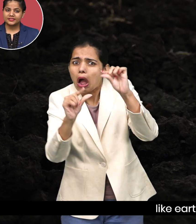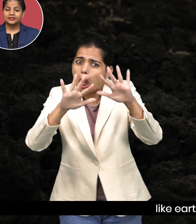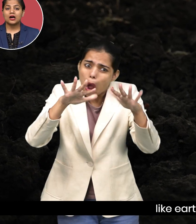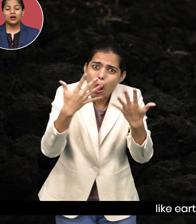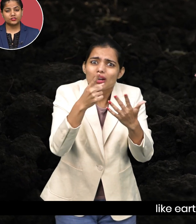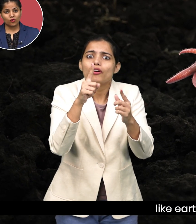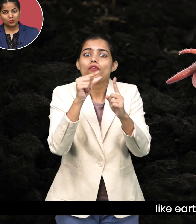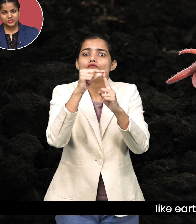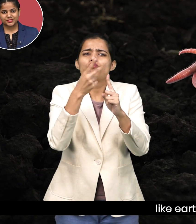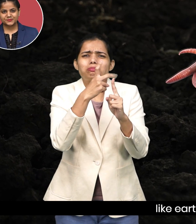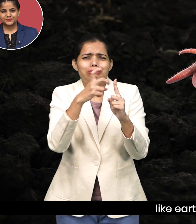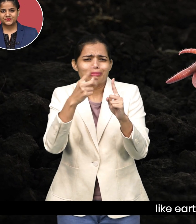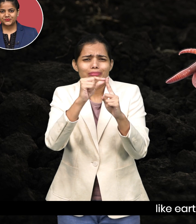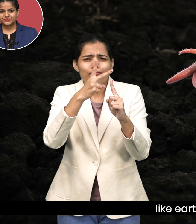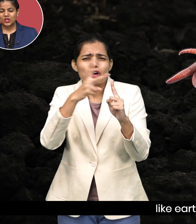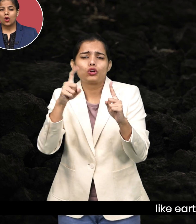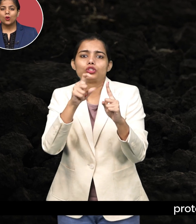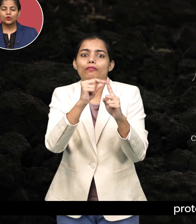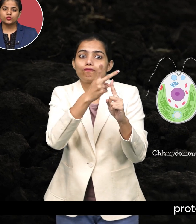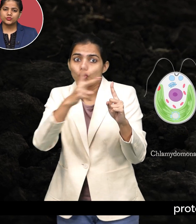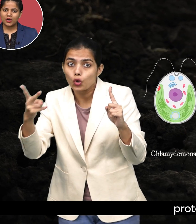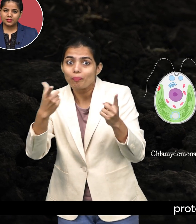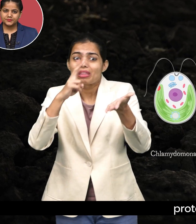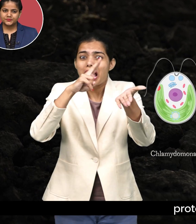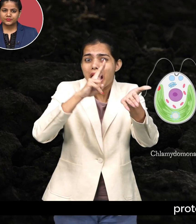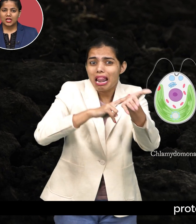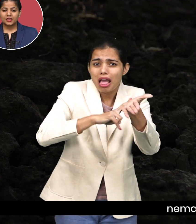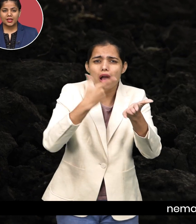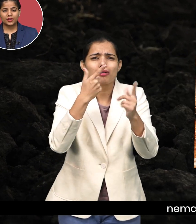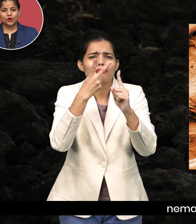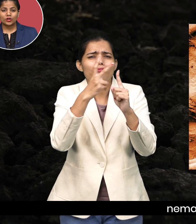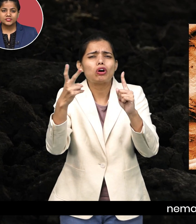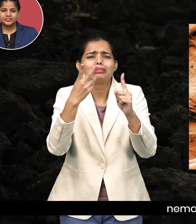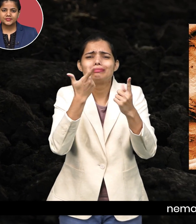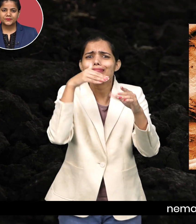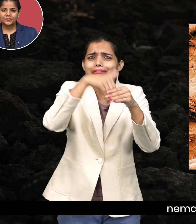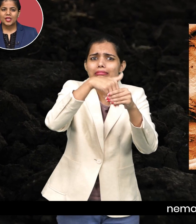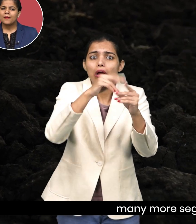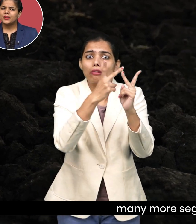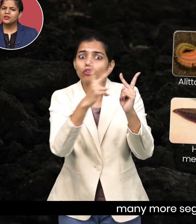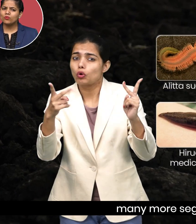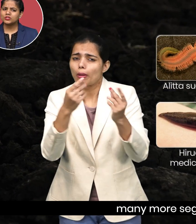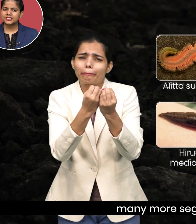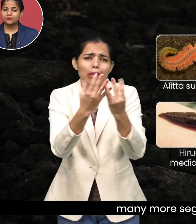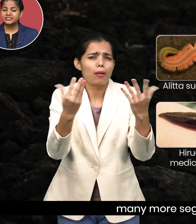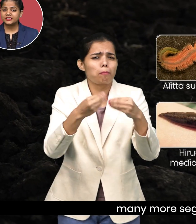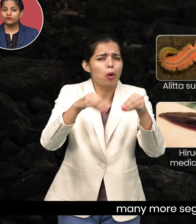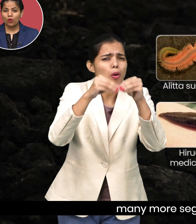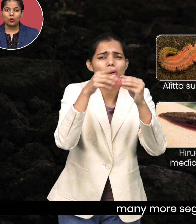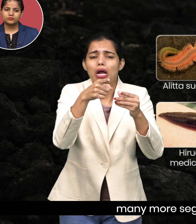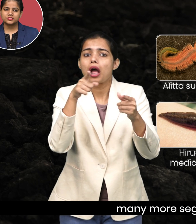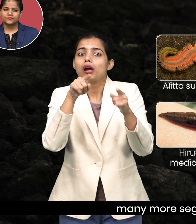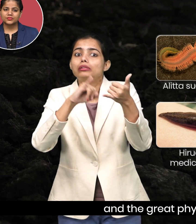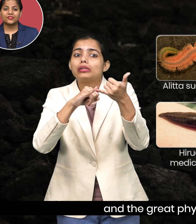like earthworms, protozoa, nematodes, many more